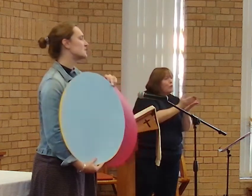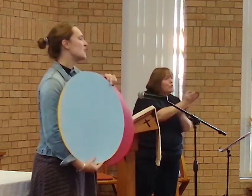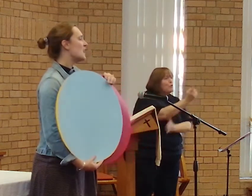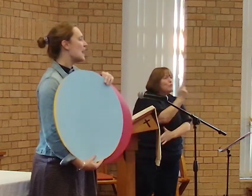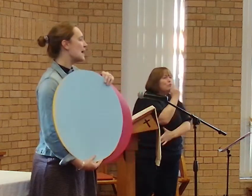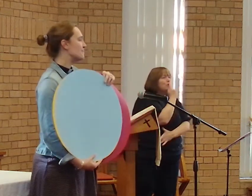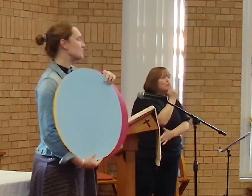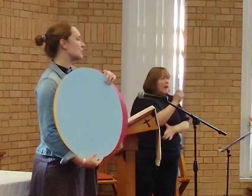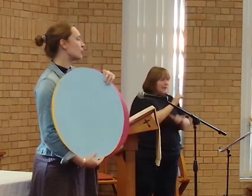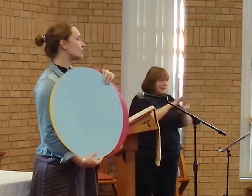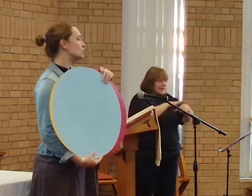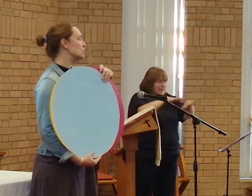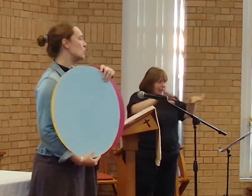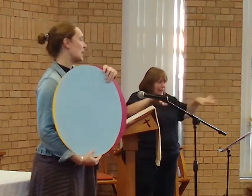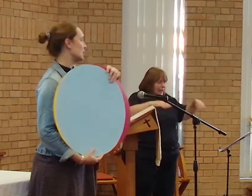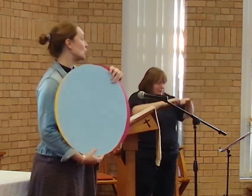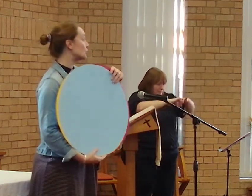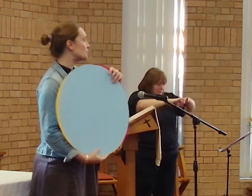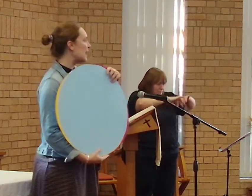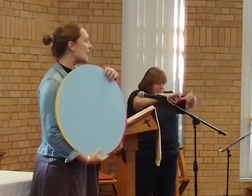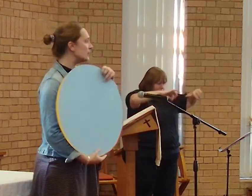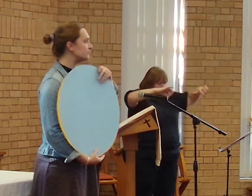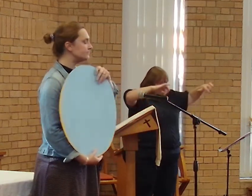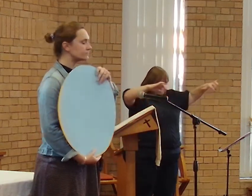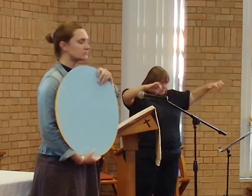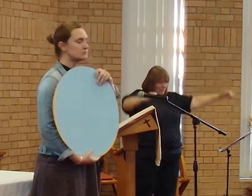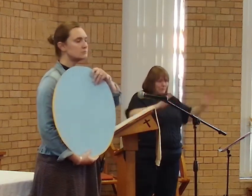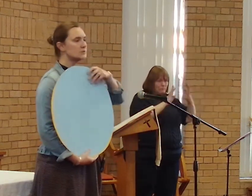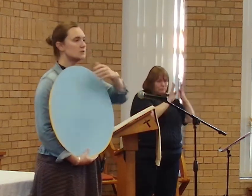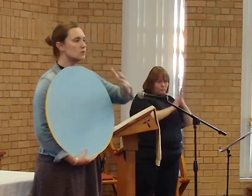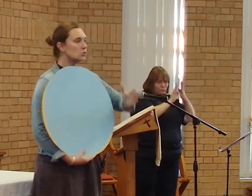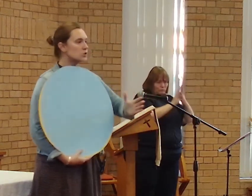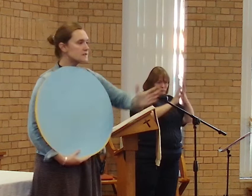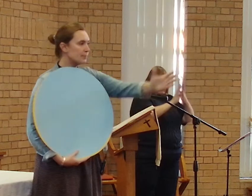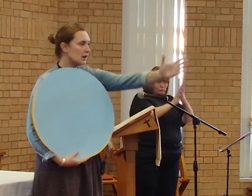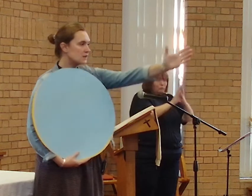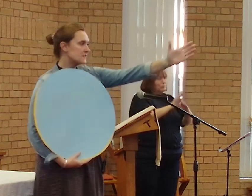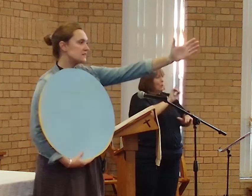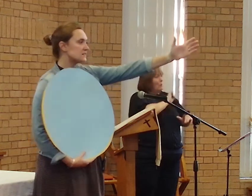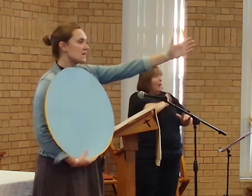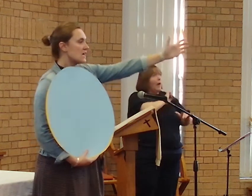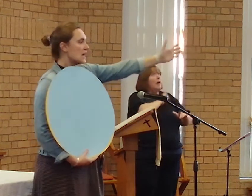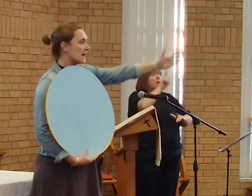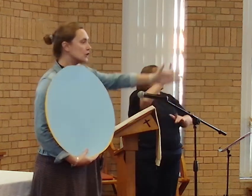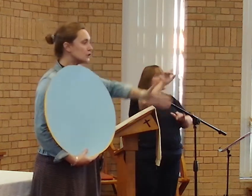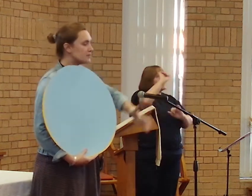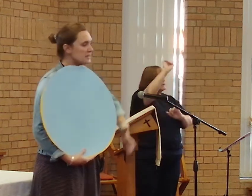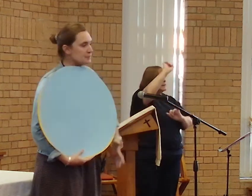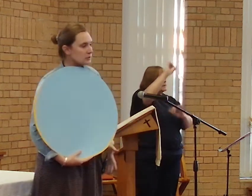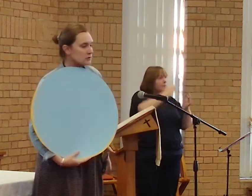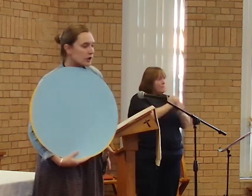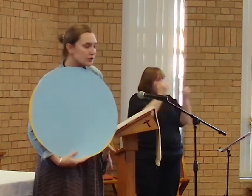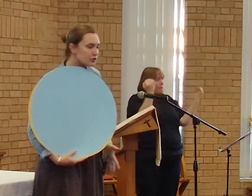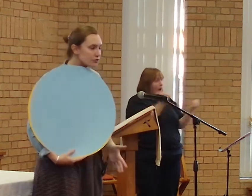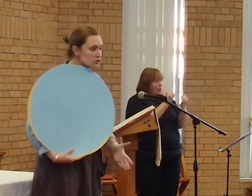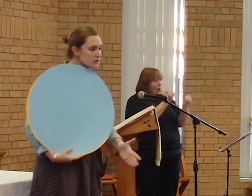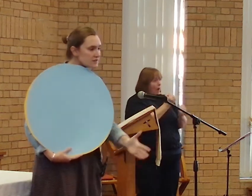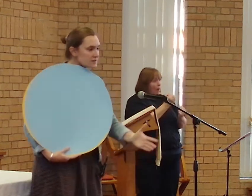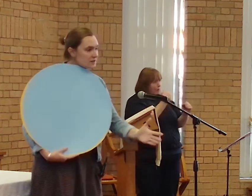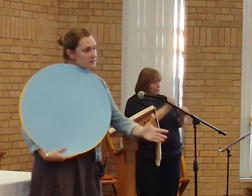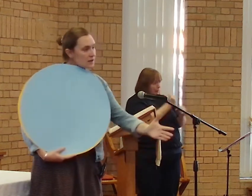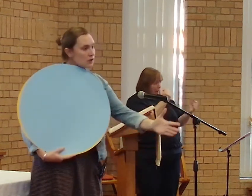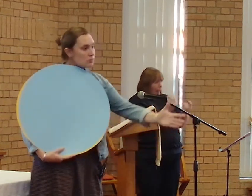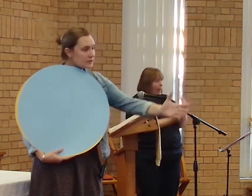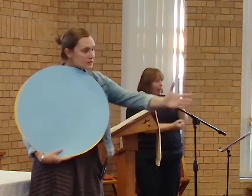parted through God's power. The waters are parted, and God's people go through